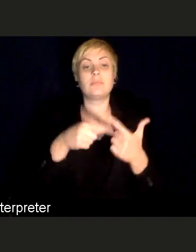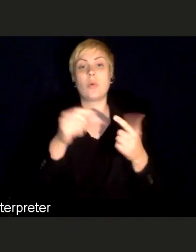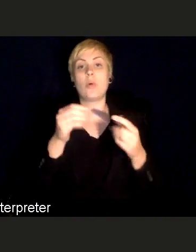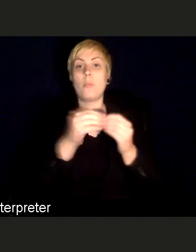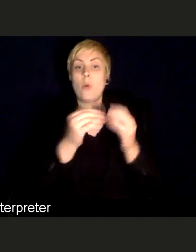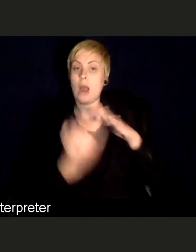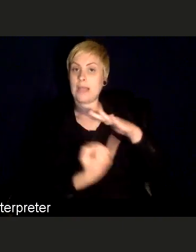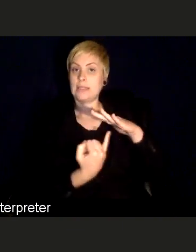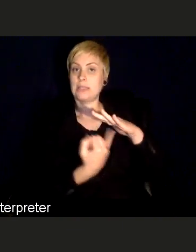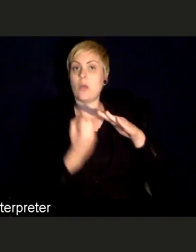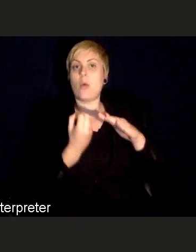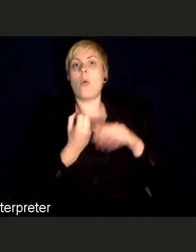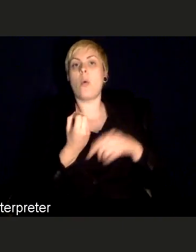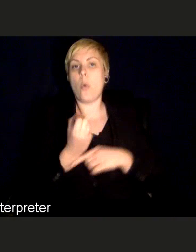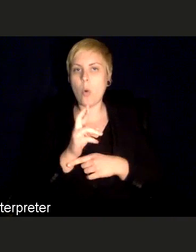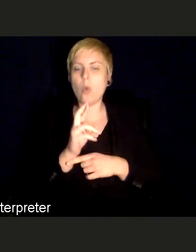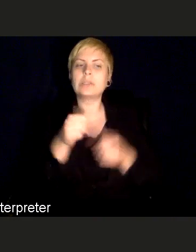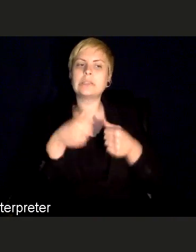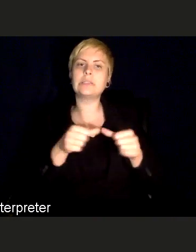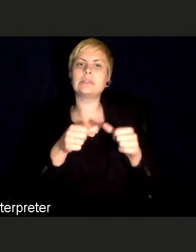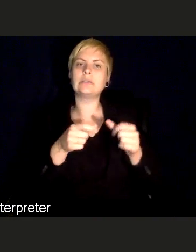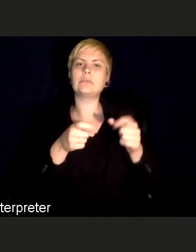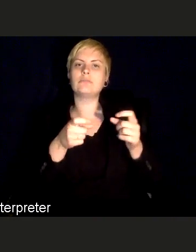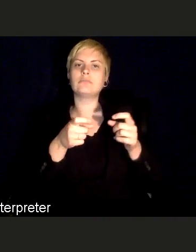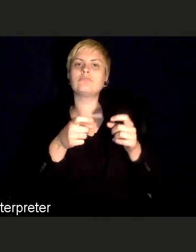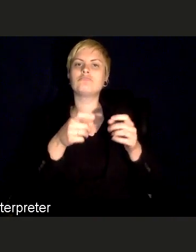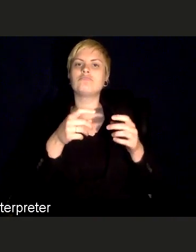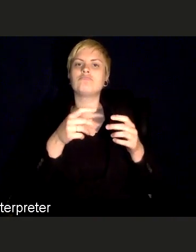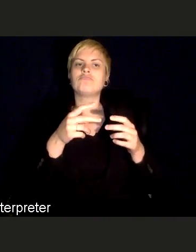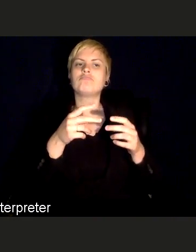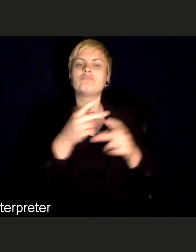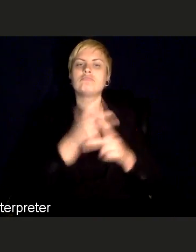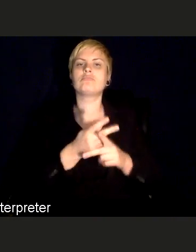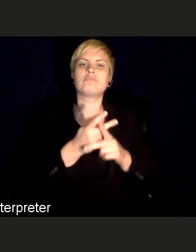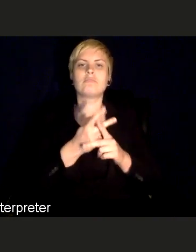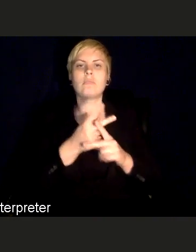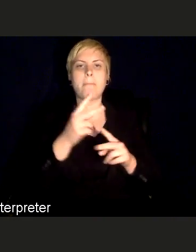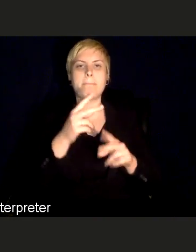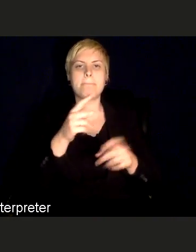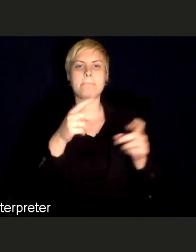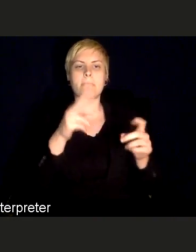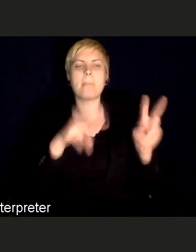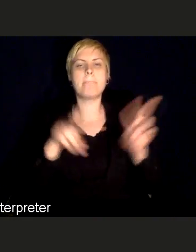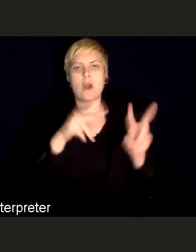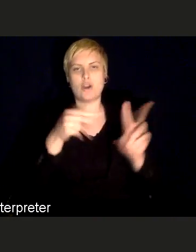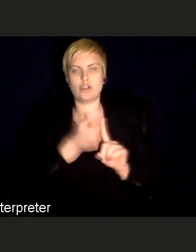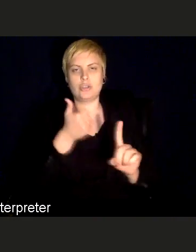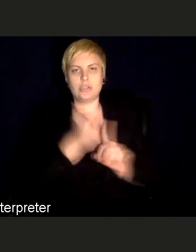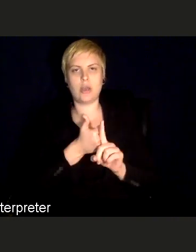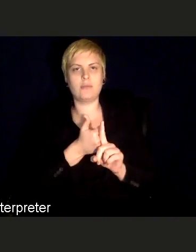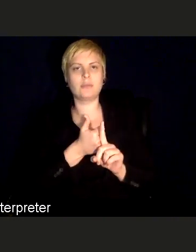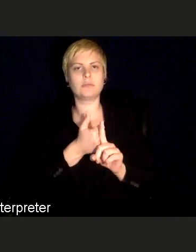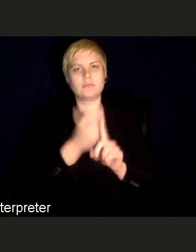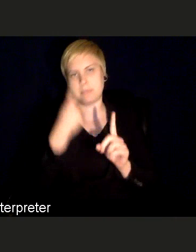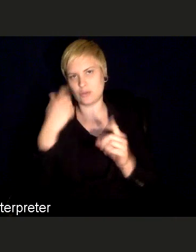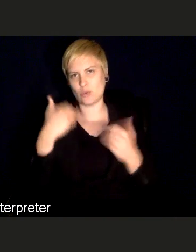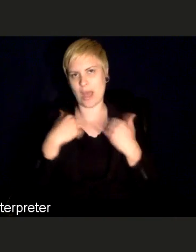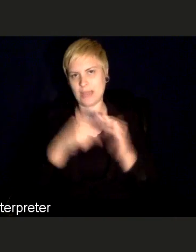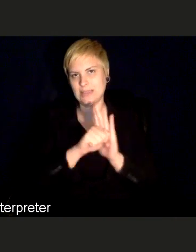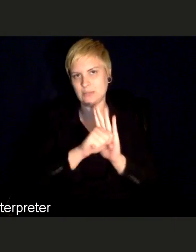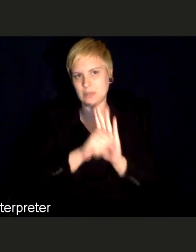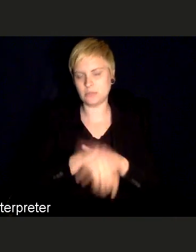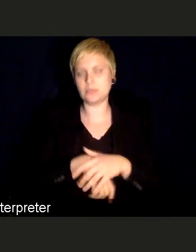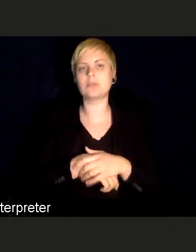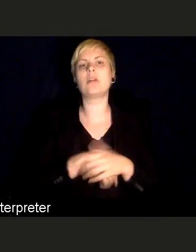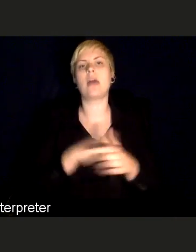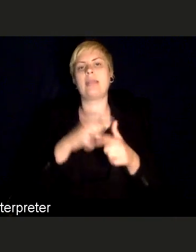to then continue to monitor yourself, because obviously you had some symptoms that led to the testing, and continue to monitor yourself moving